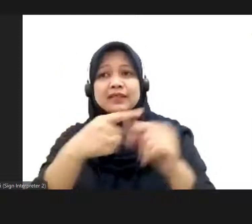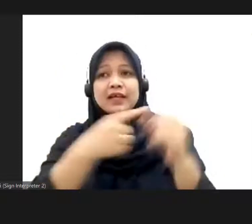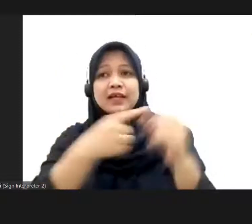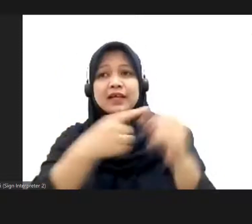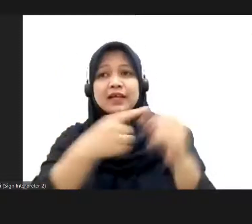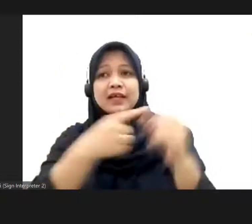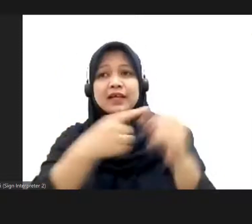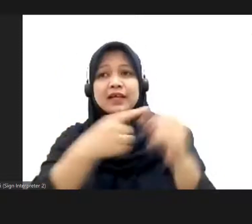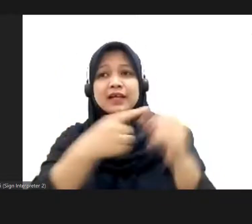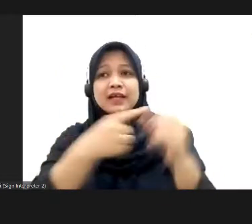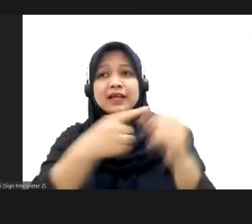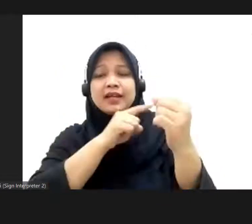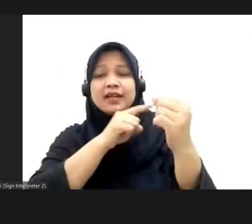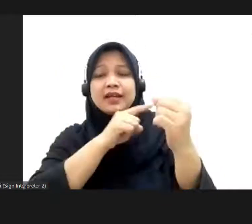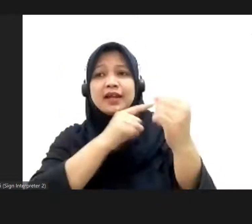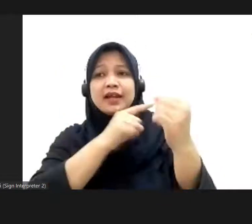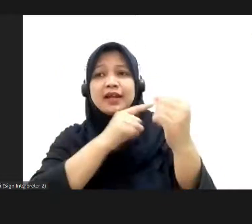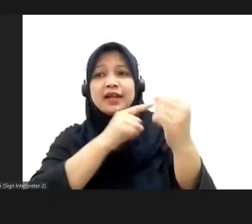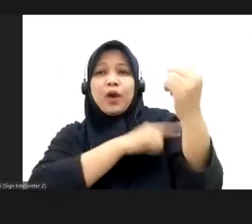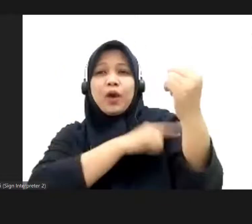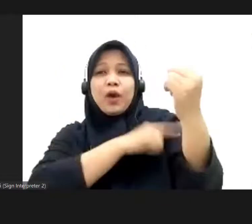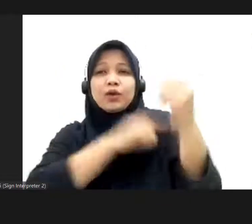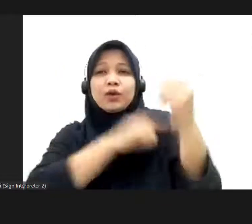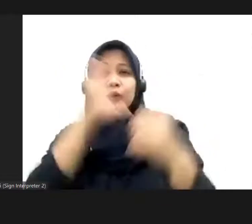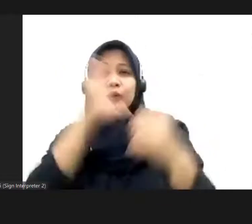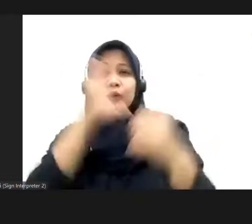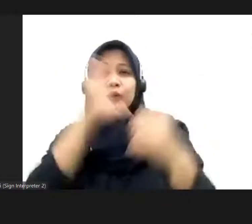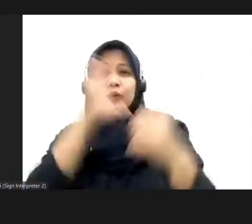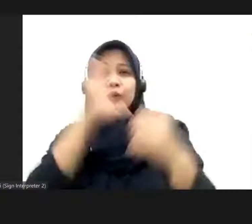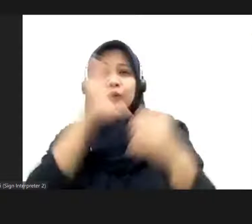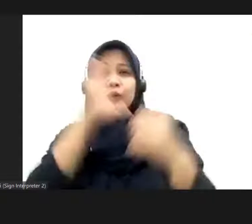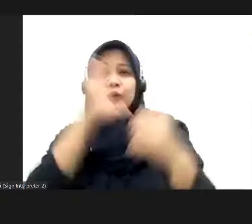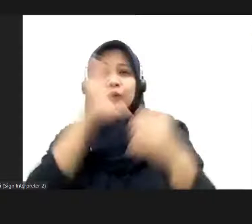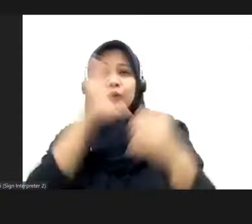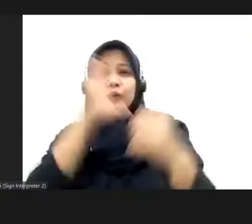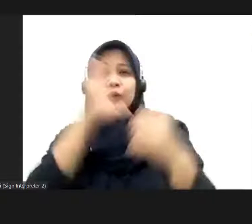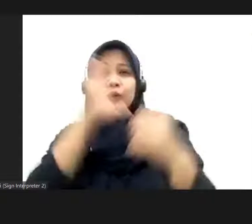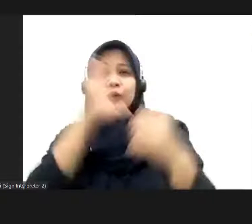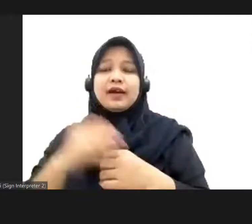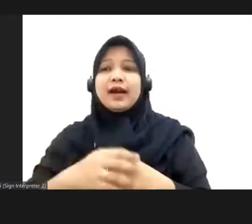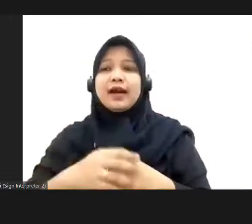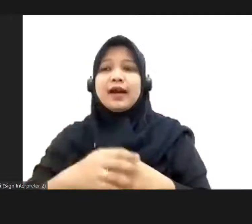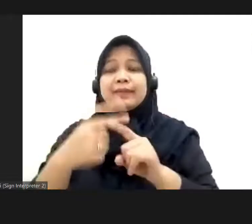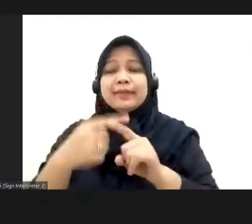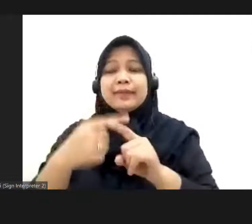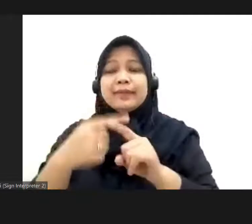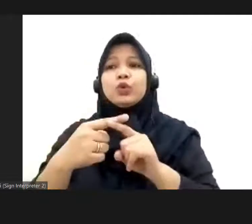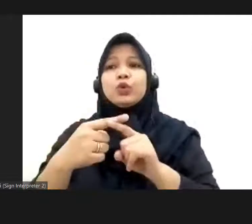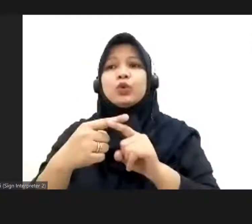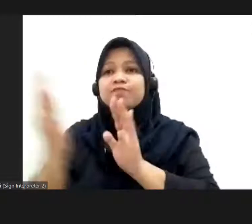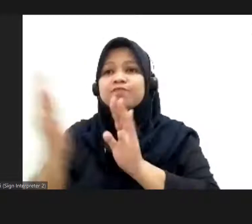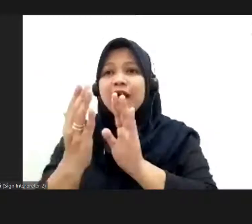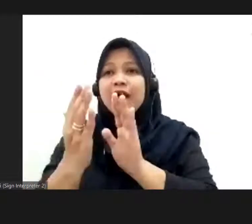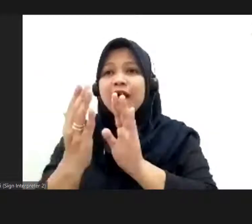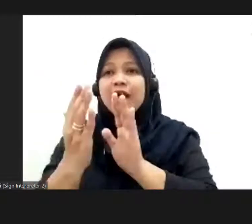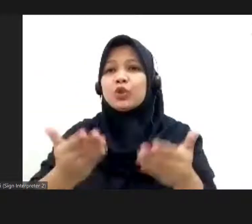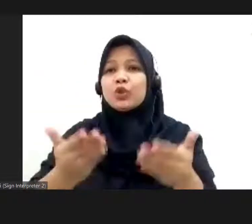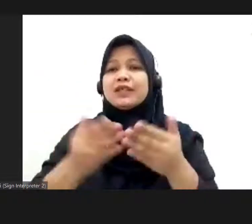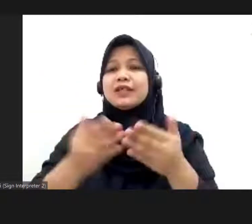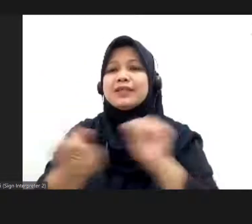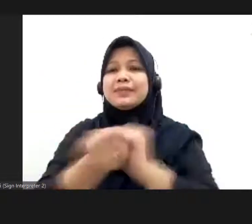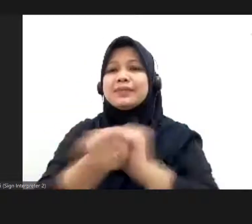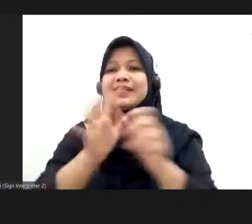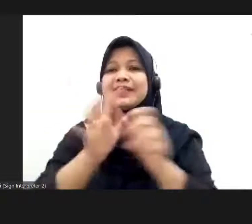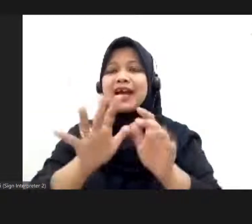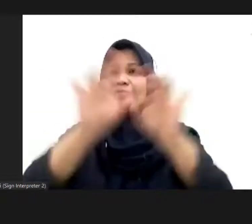risk, and enough support to face the impact of the multi-hazard, including COVID-19 pandemic, that we